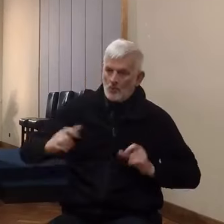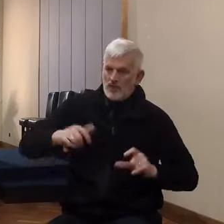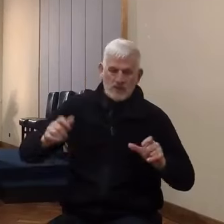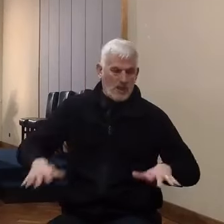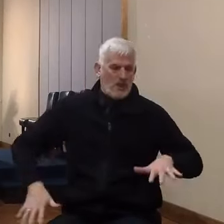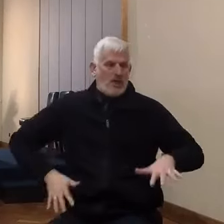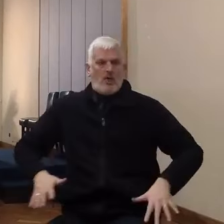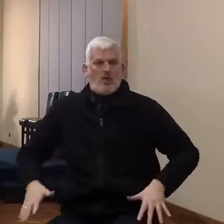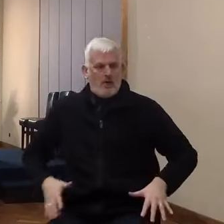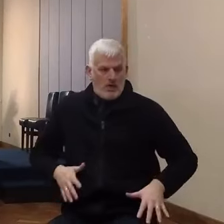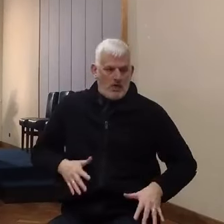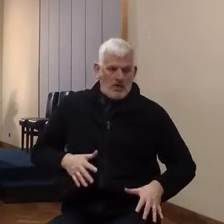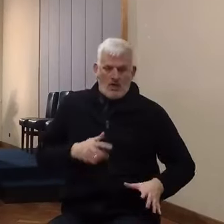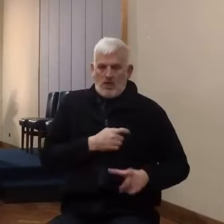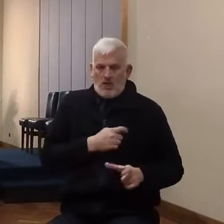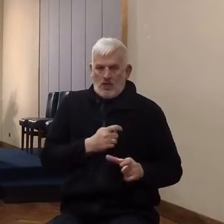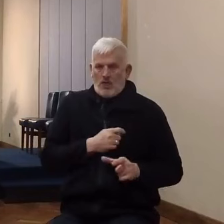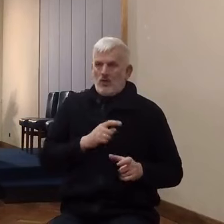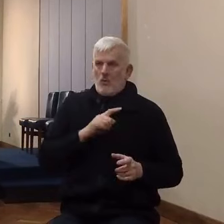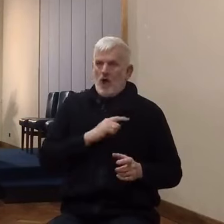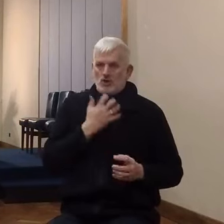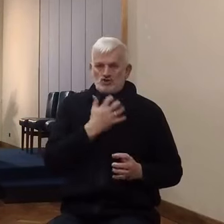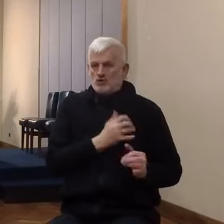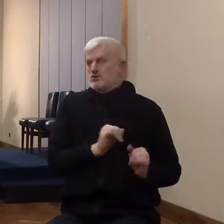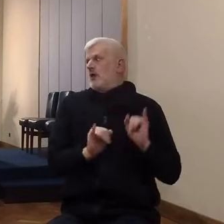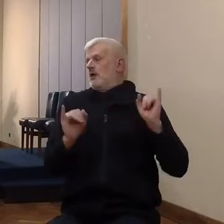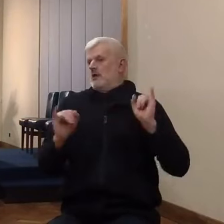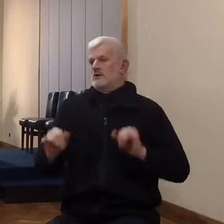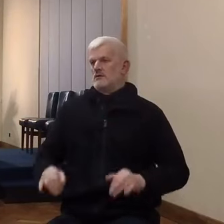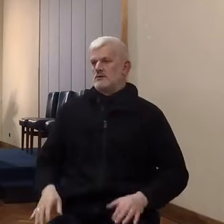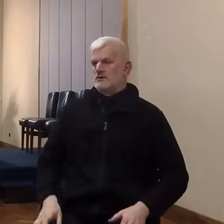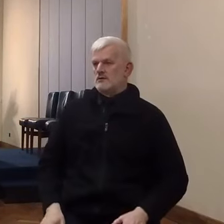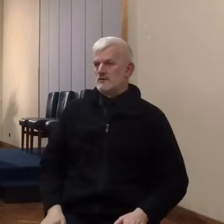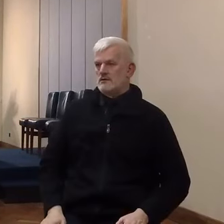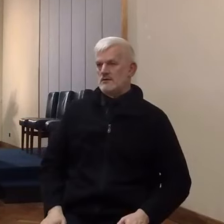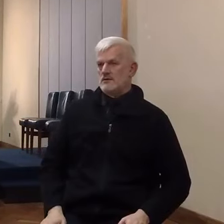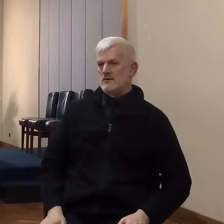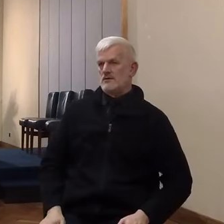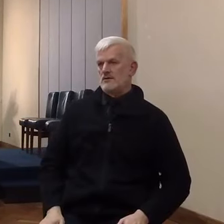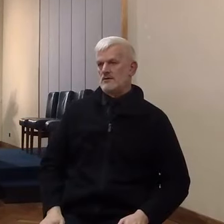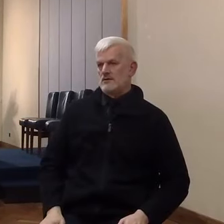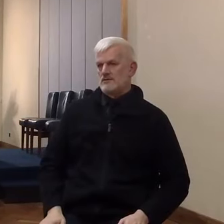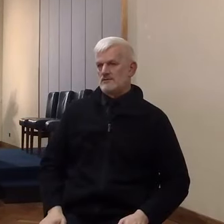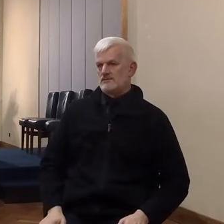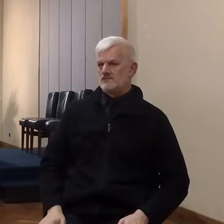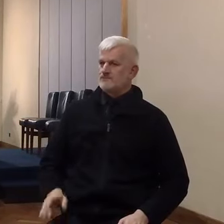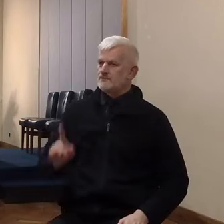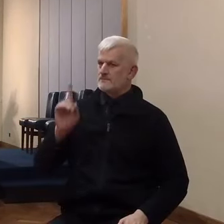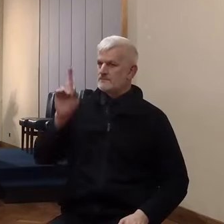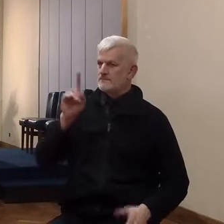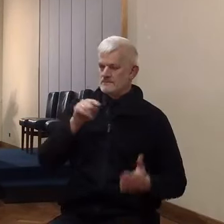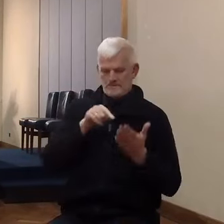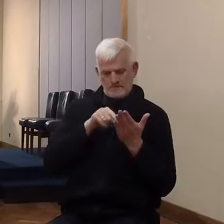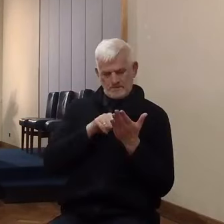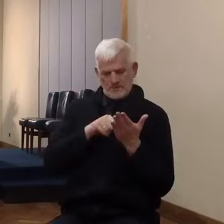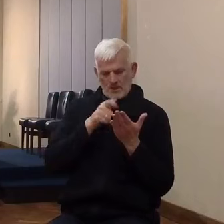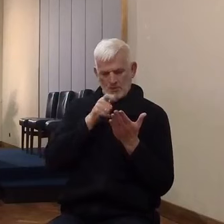because of you. And those words are strikingly similar to words in the Song of